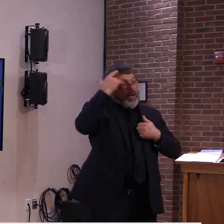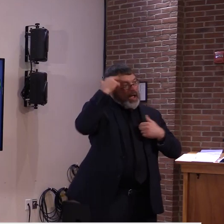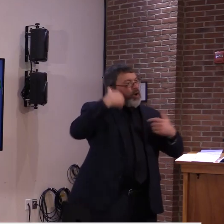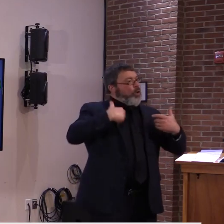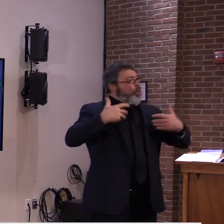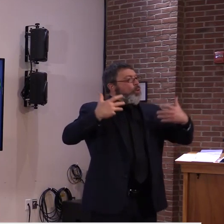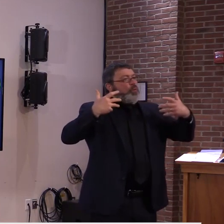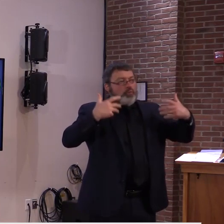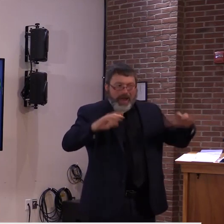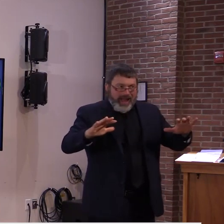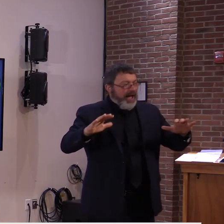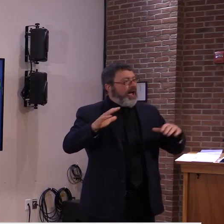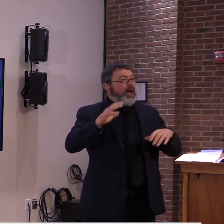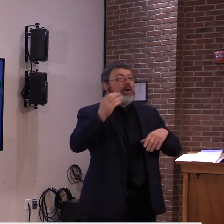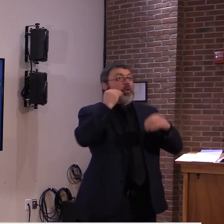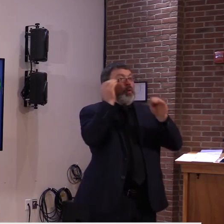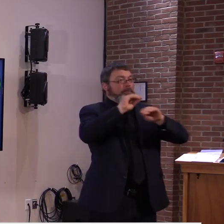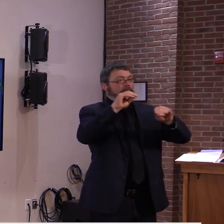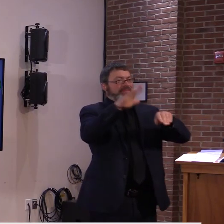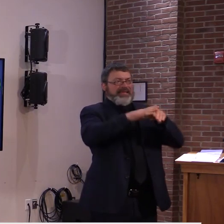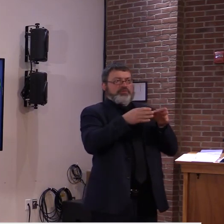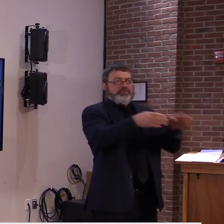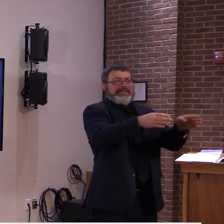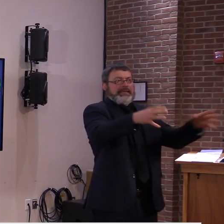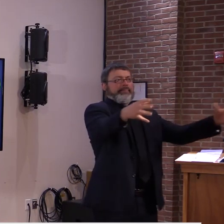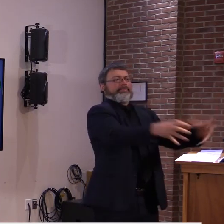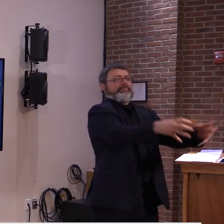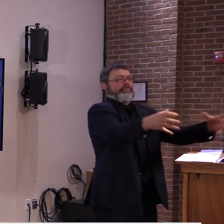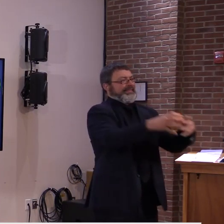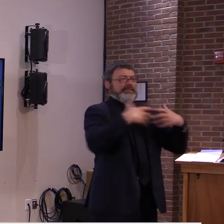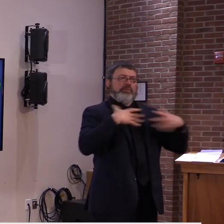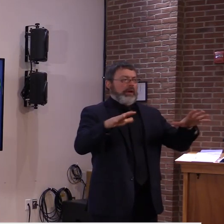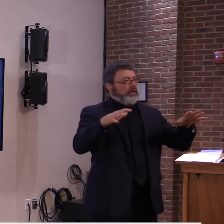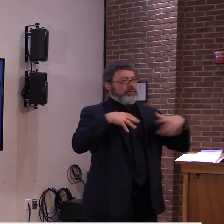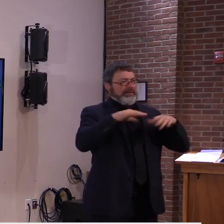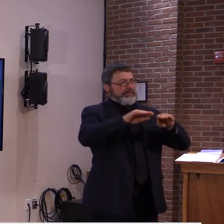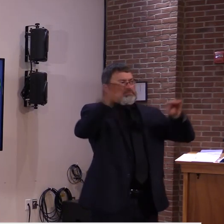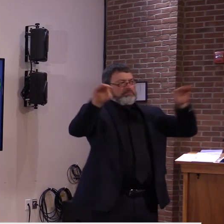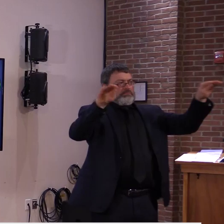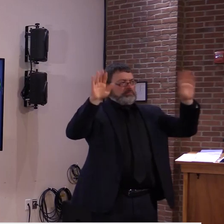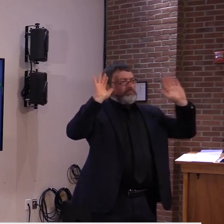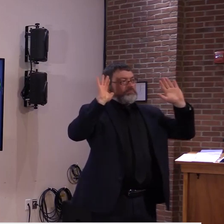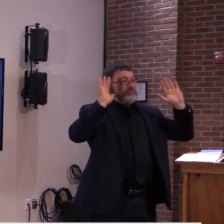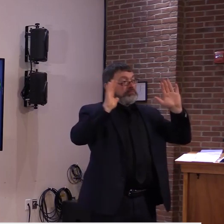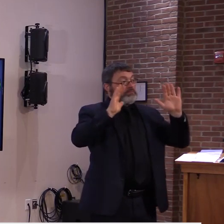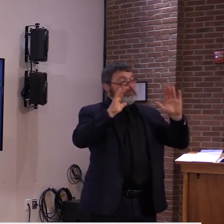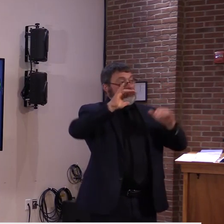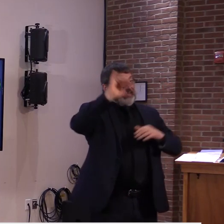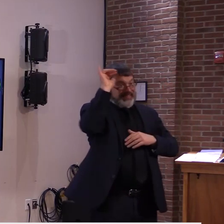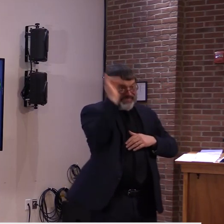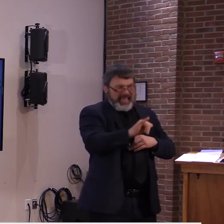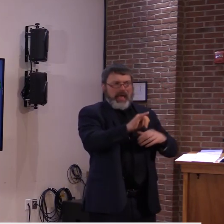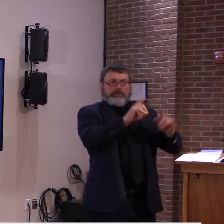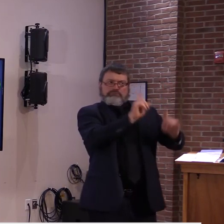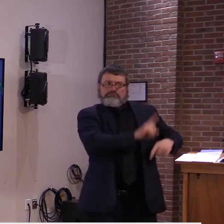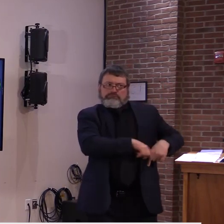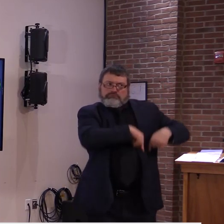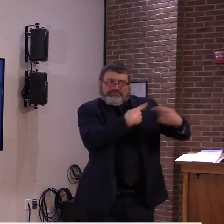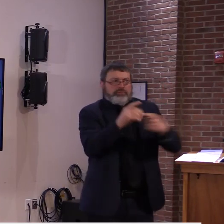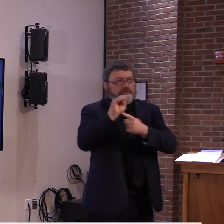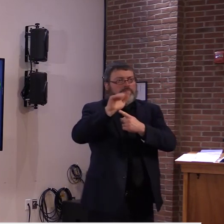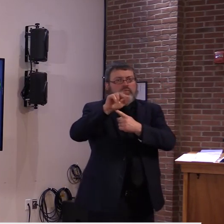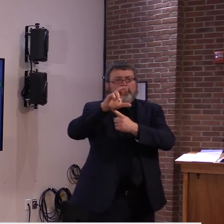have significant numbers of people in our hotel motel program. That's because we want homeless